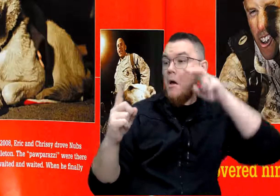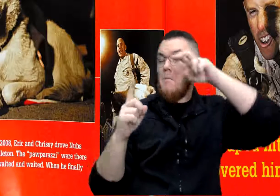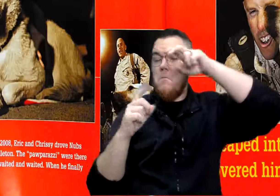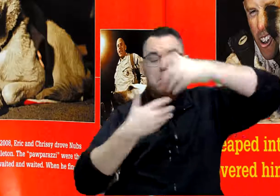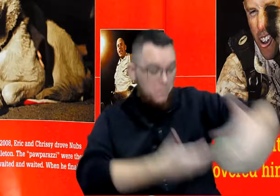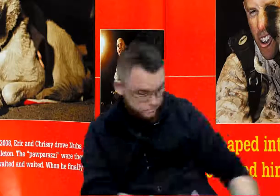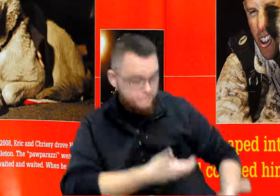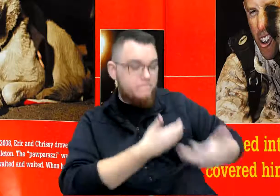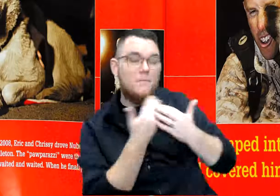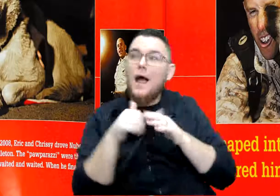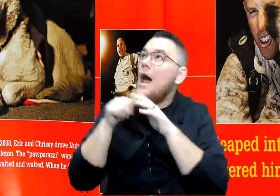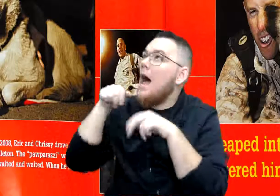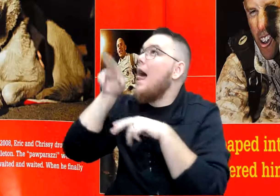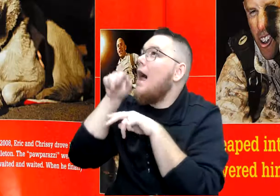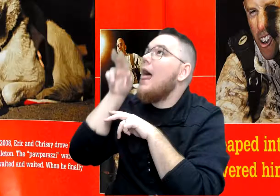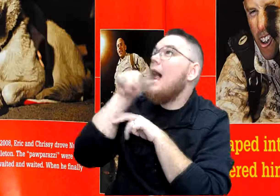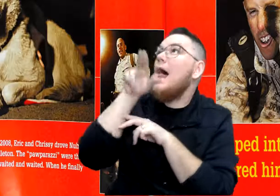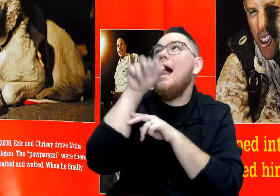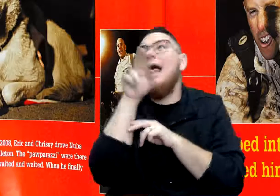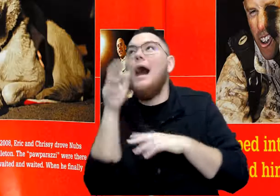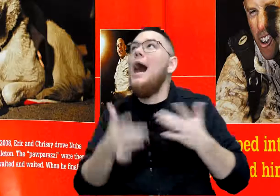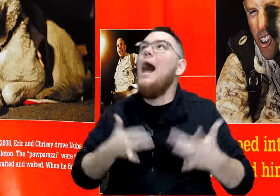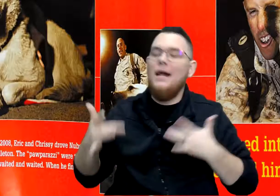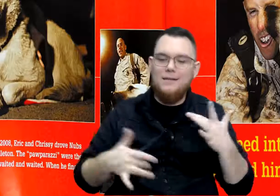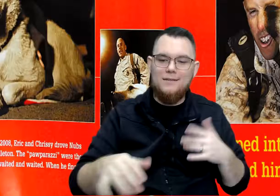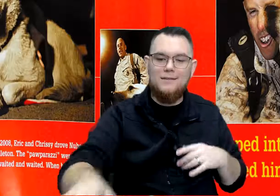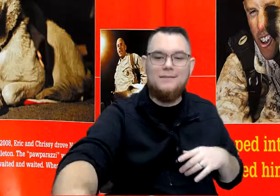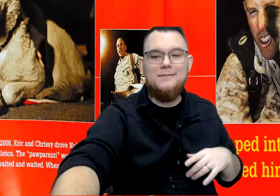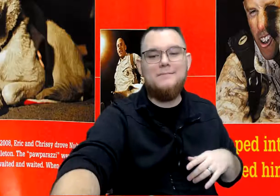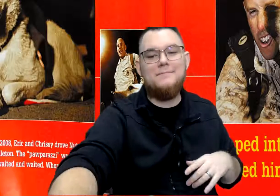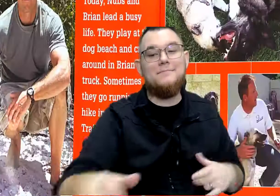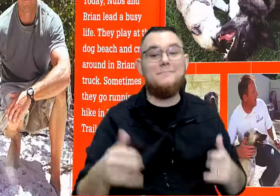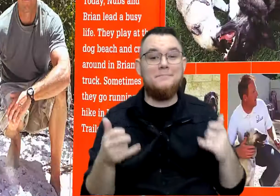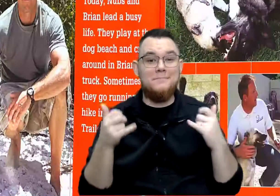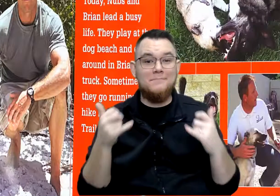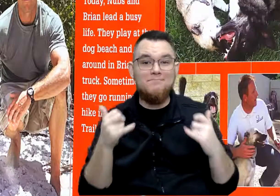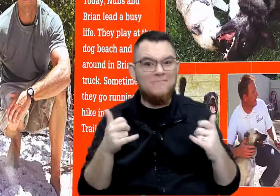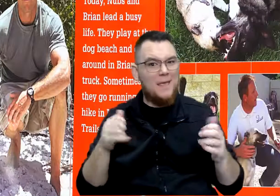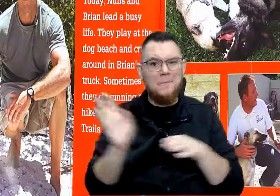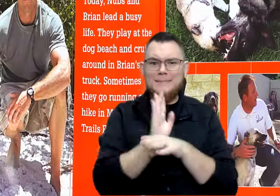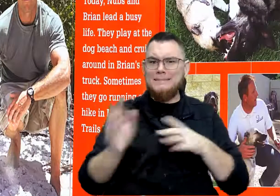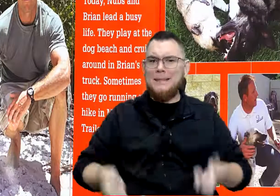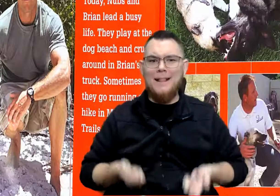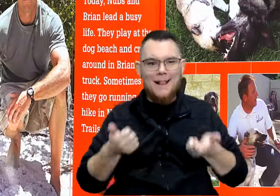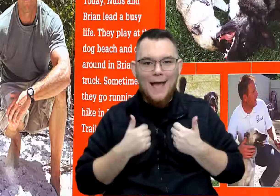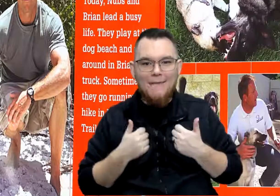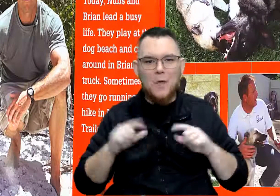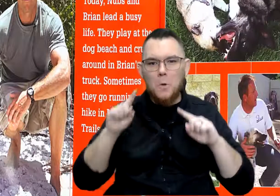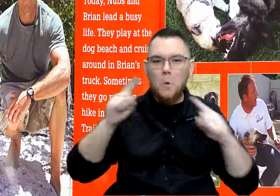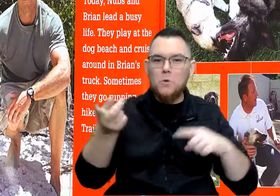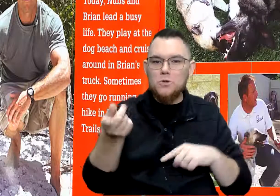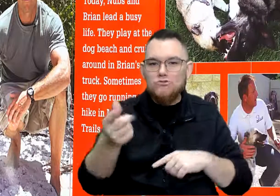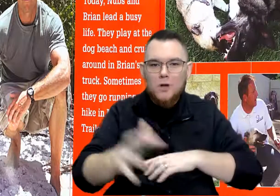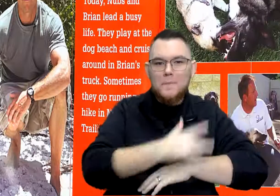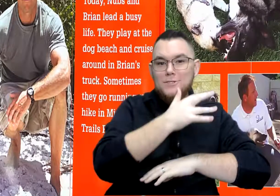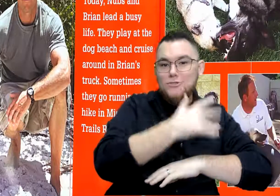Today, Nubs and Brian lead a busy life. They play at the dog beach and cruise around in Brian's truck.